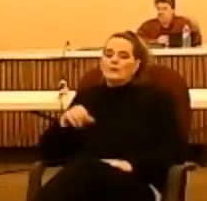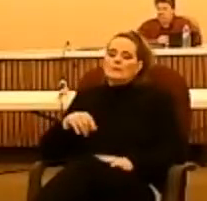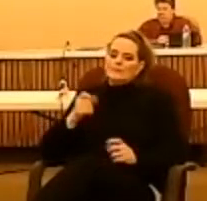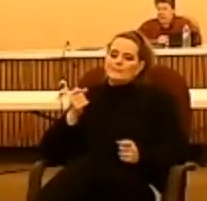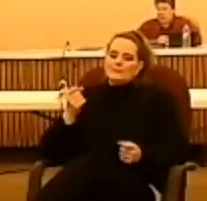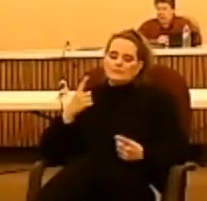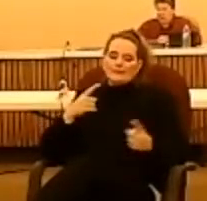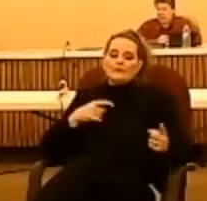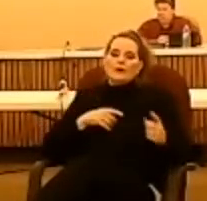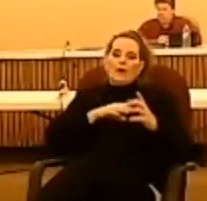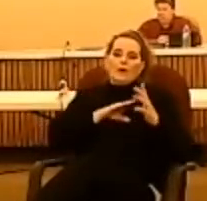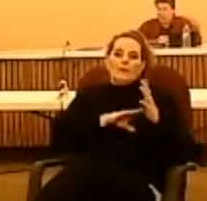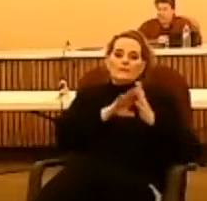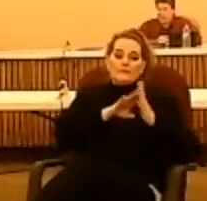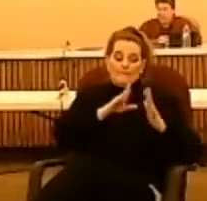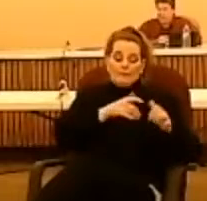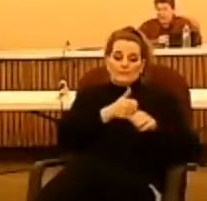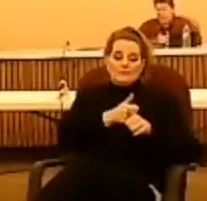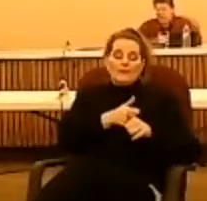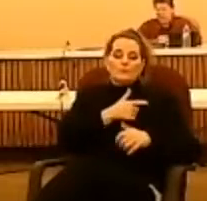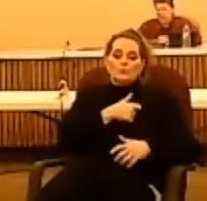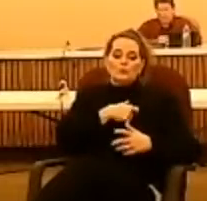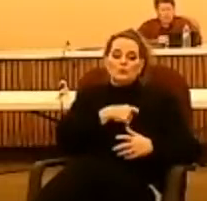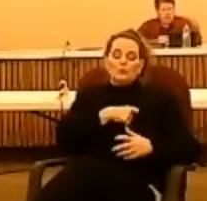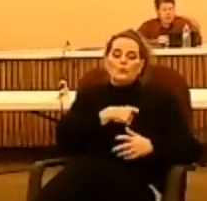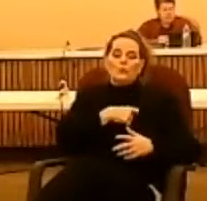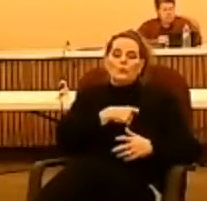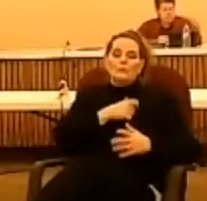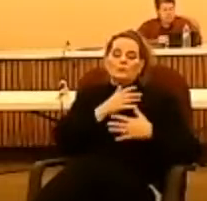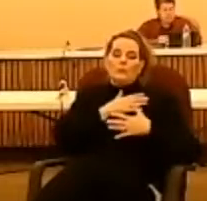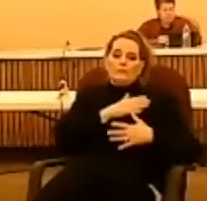to mitigate them all. So,